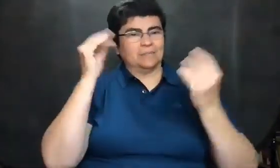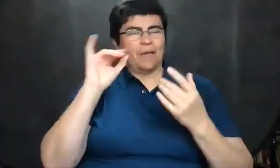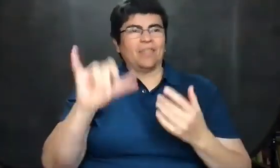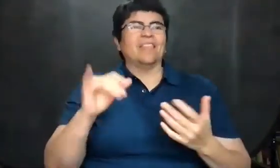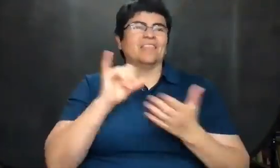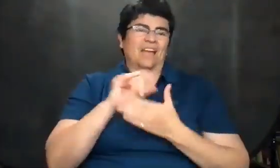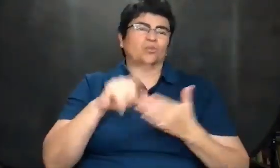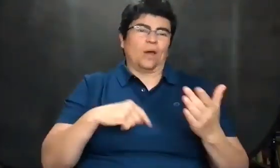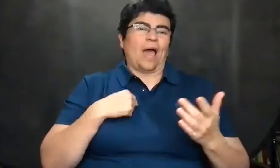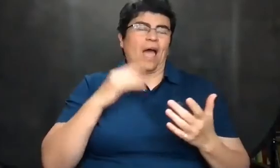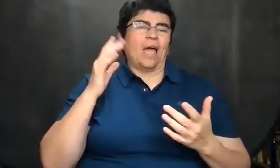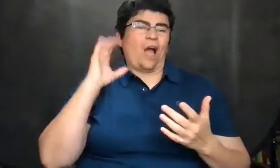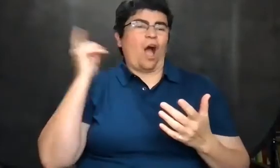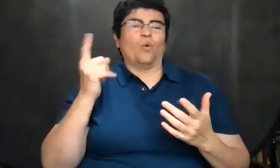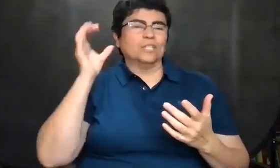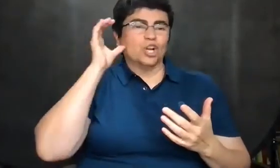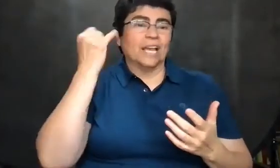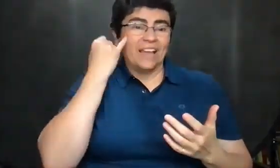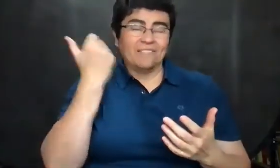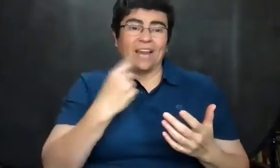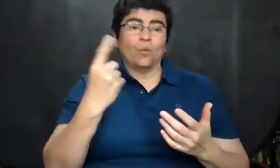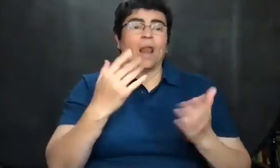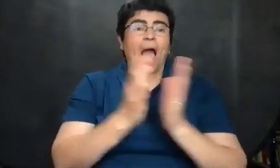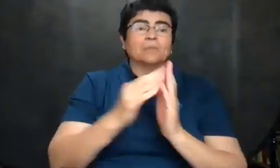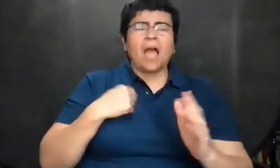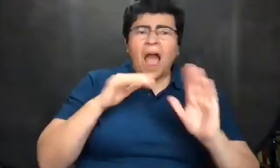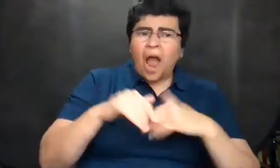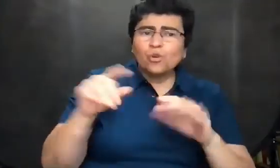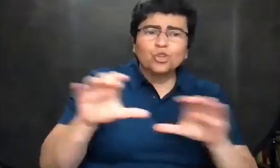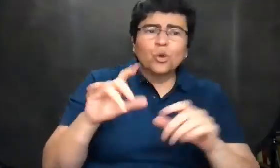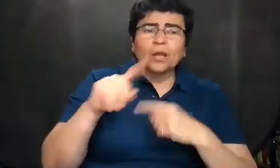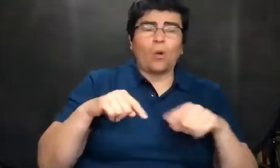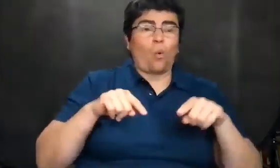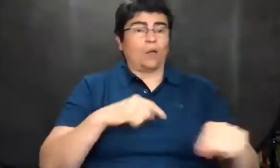always heard. If anybody ever asked me how I was doing when I was drinking, it was, I'm fine.